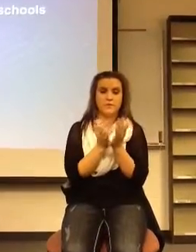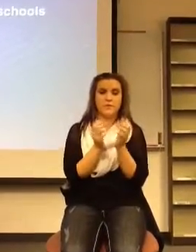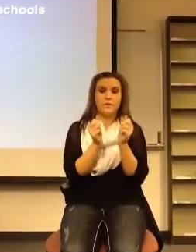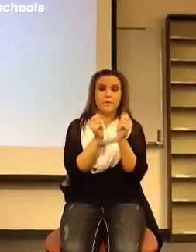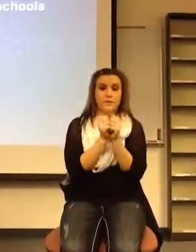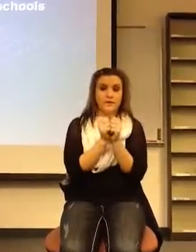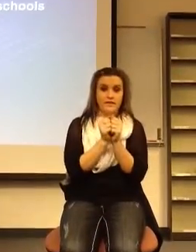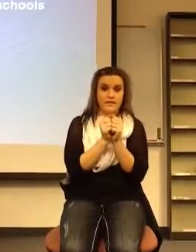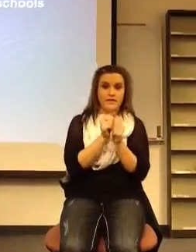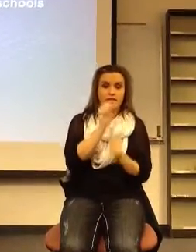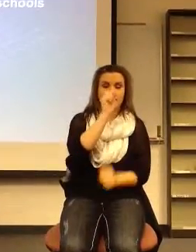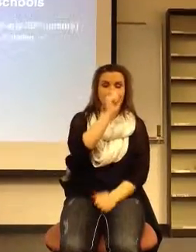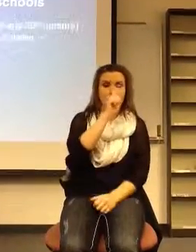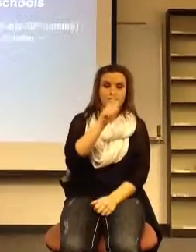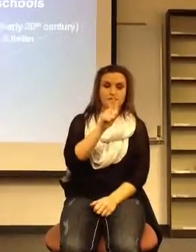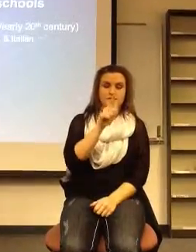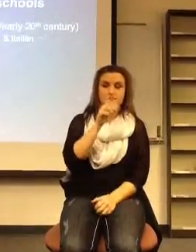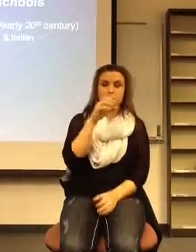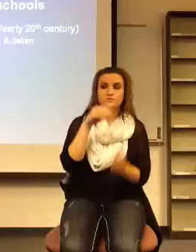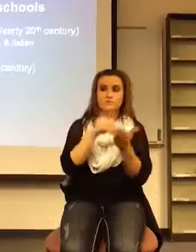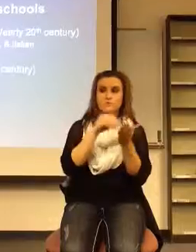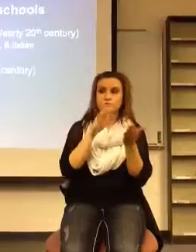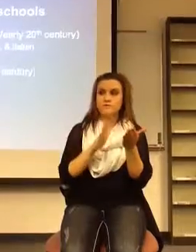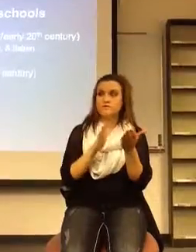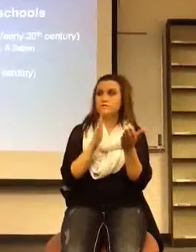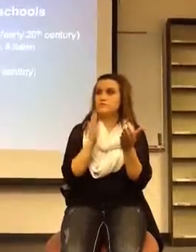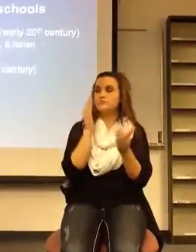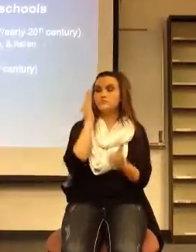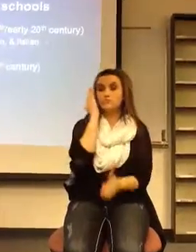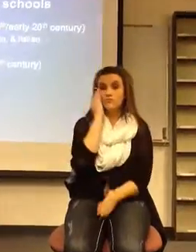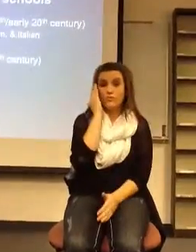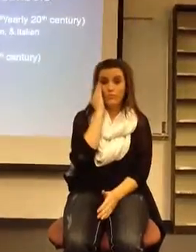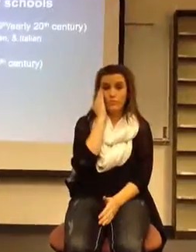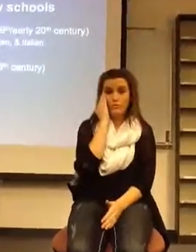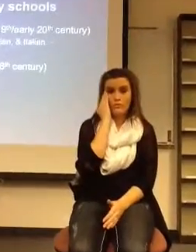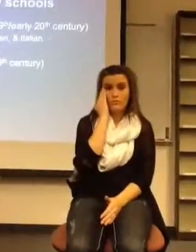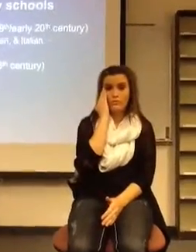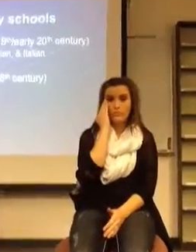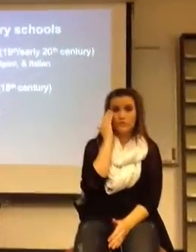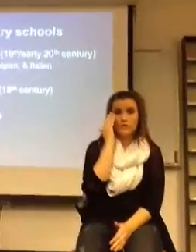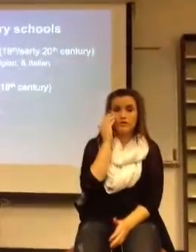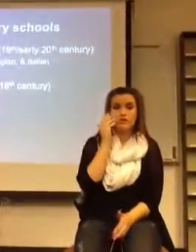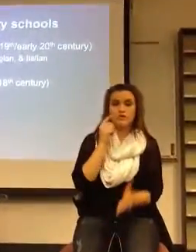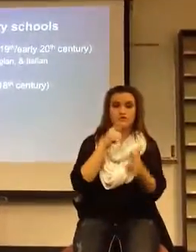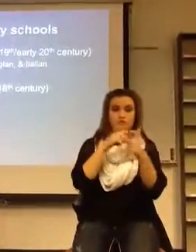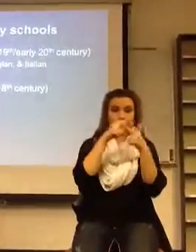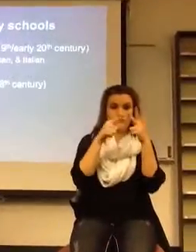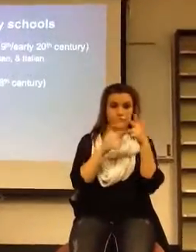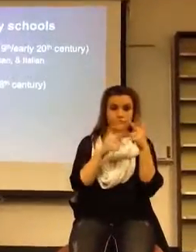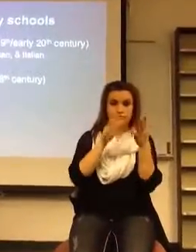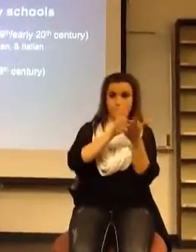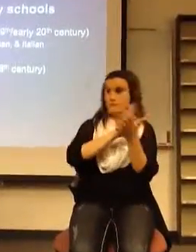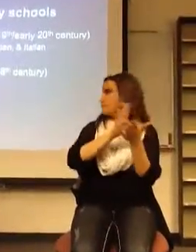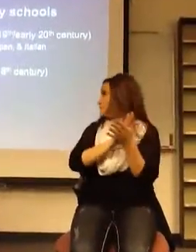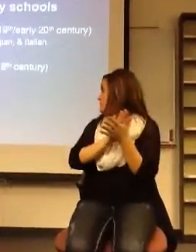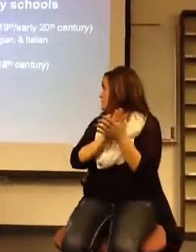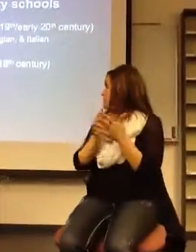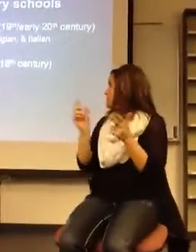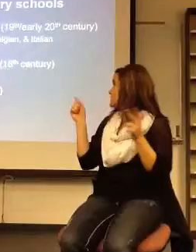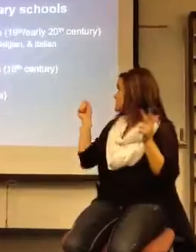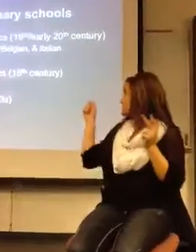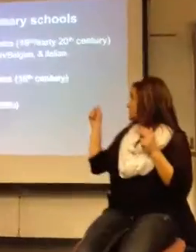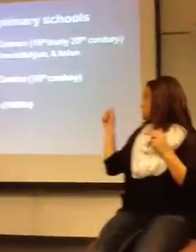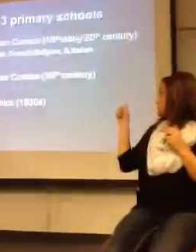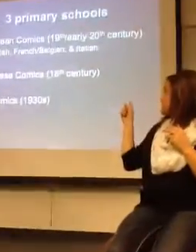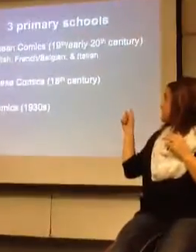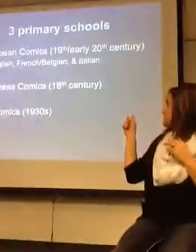students, you should know that there are really three primary schools of comic books. So your students' experience